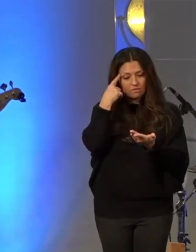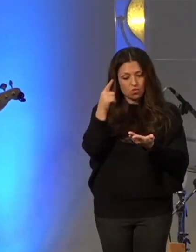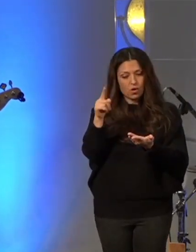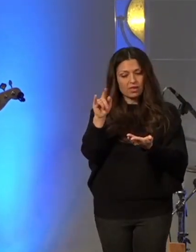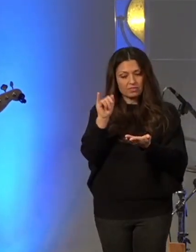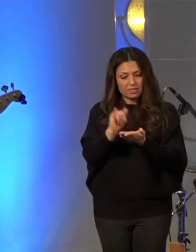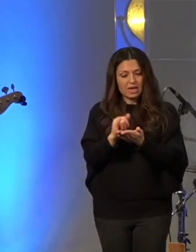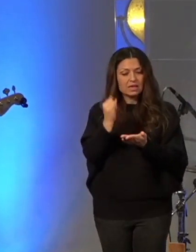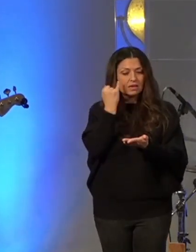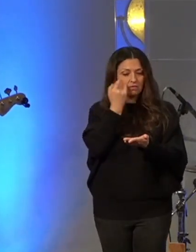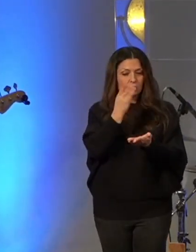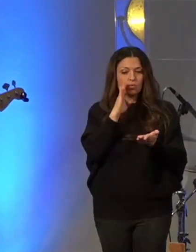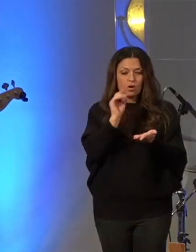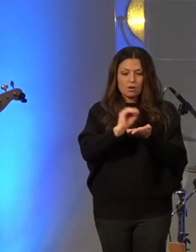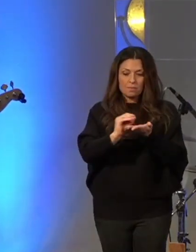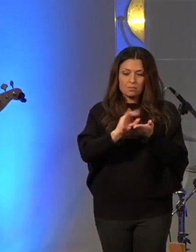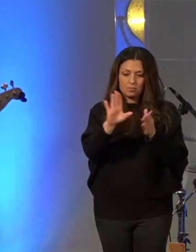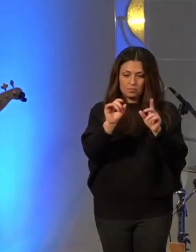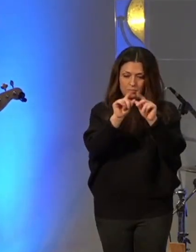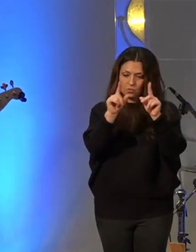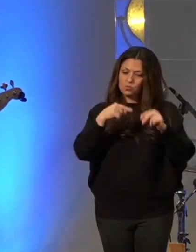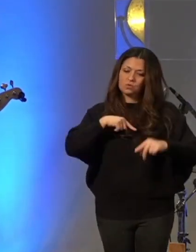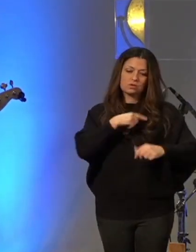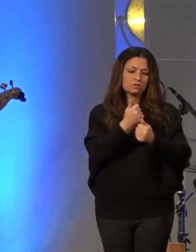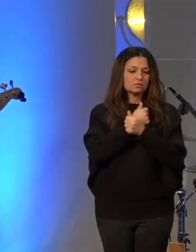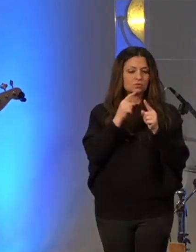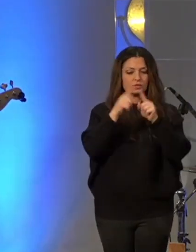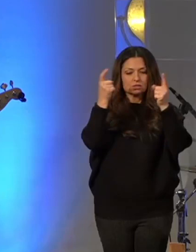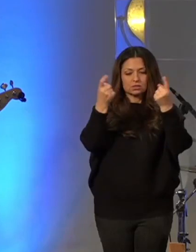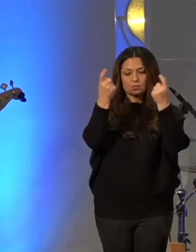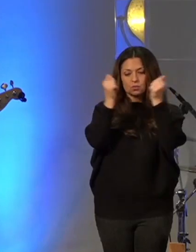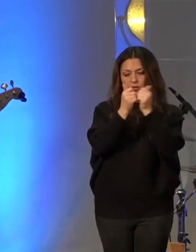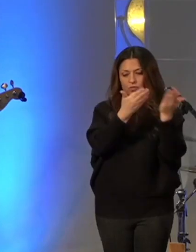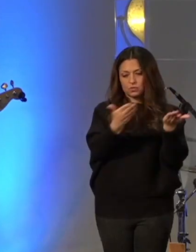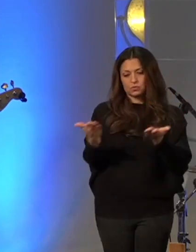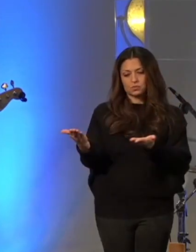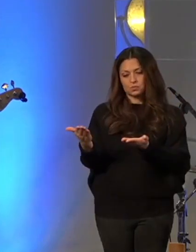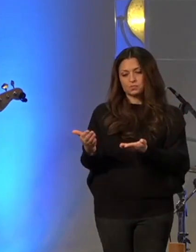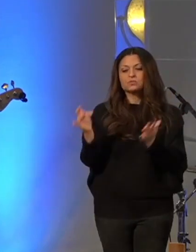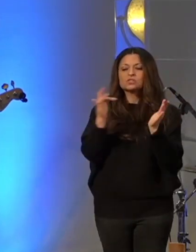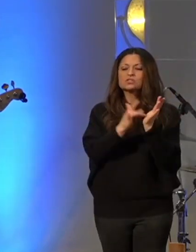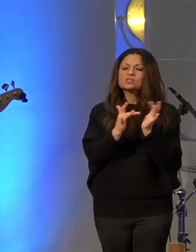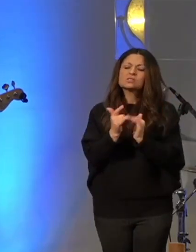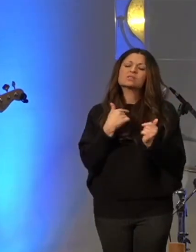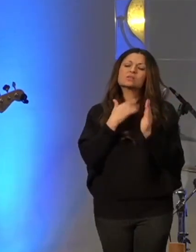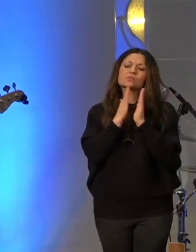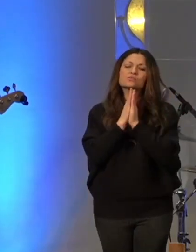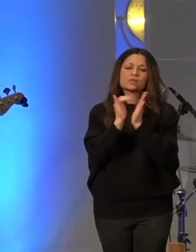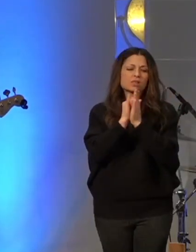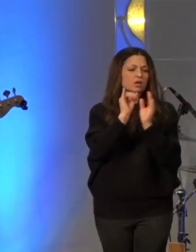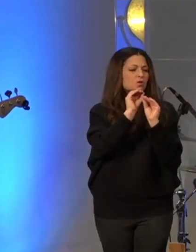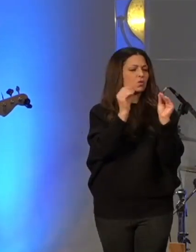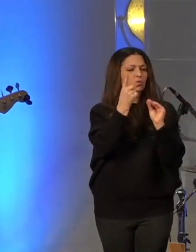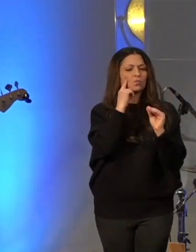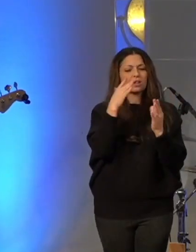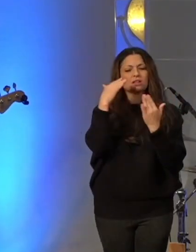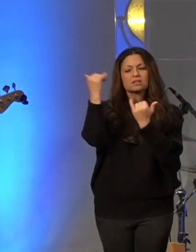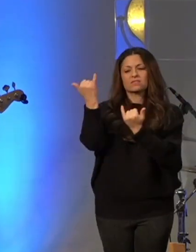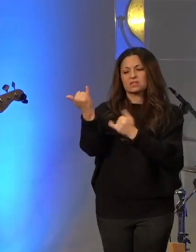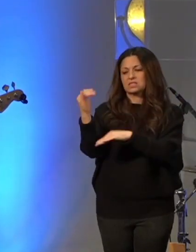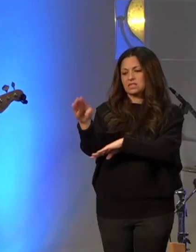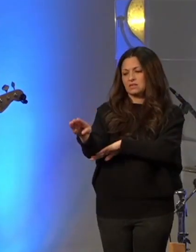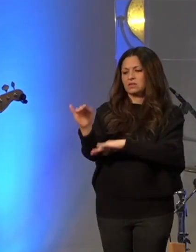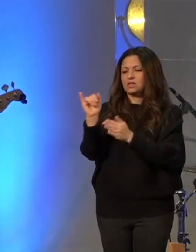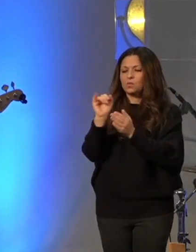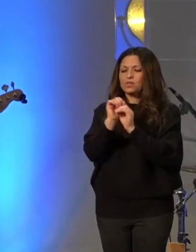we'd love to celebrate with you. Jesus, I pray that none of us would leave here this evening without receiving